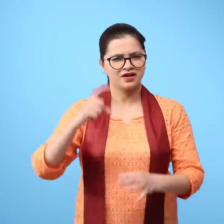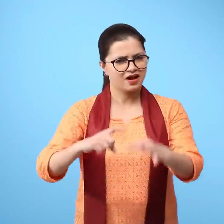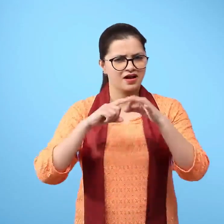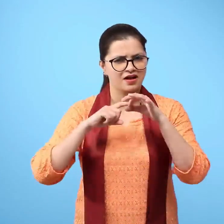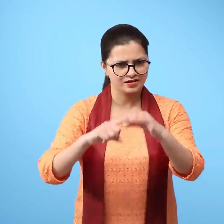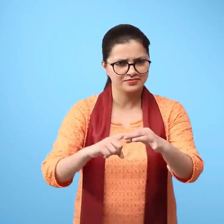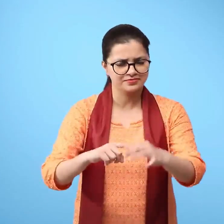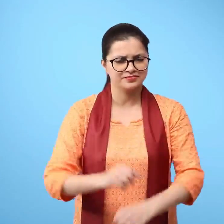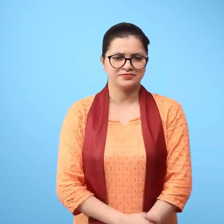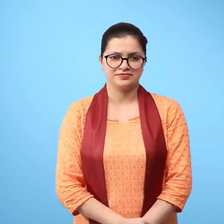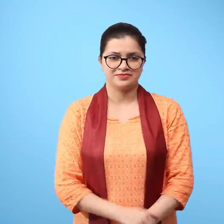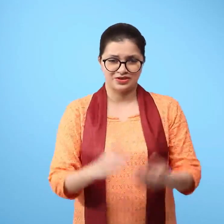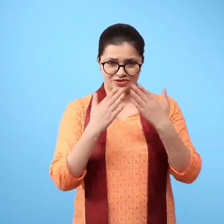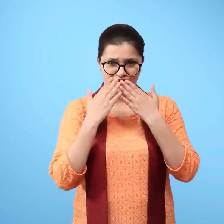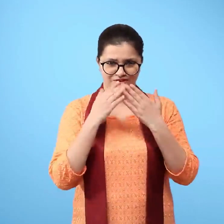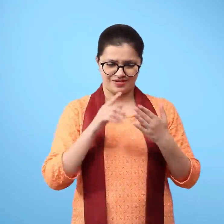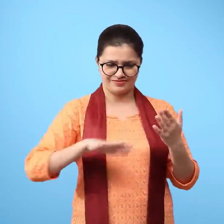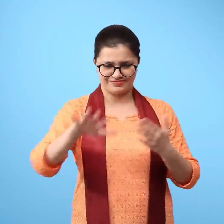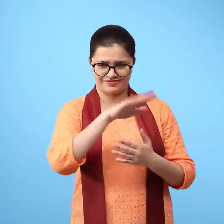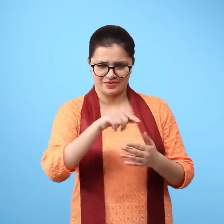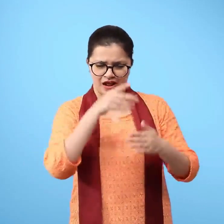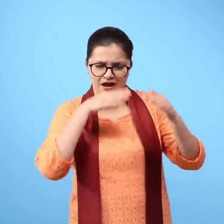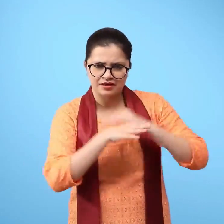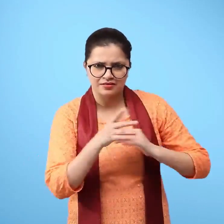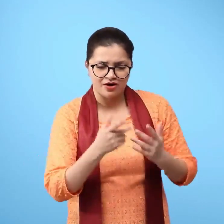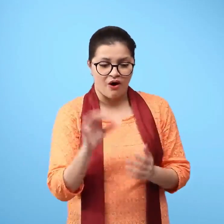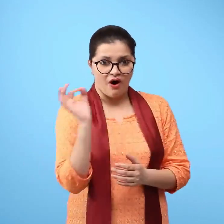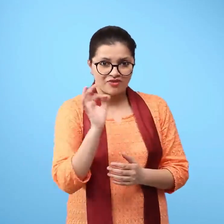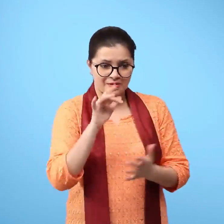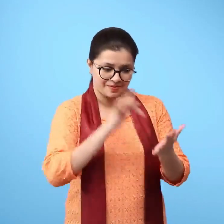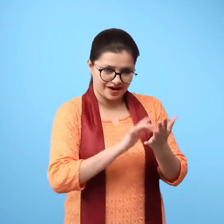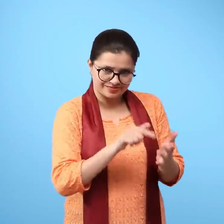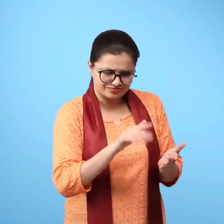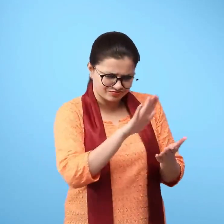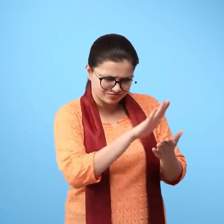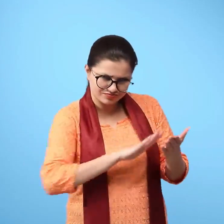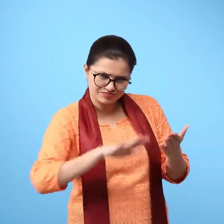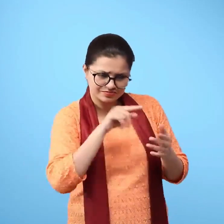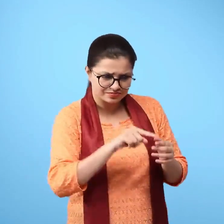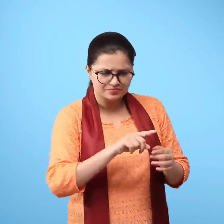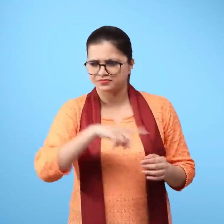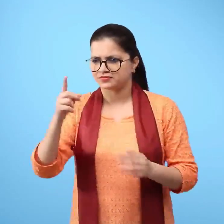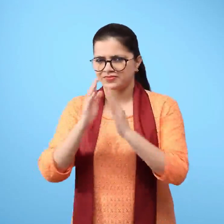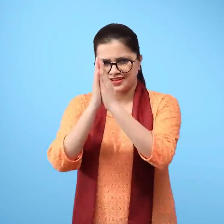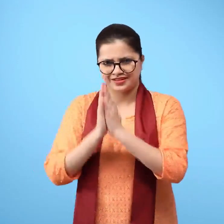1. How many times bigger is the area of the assembly ground than that of the